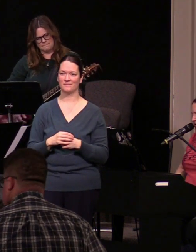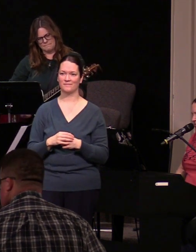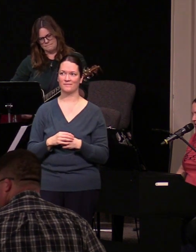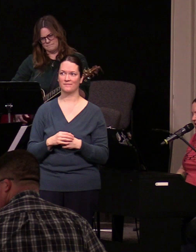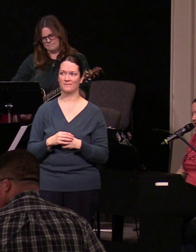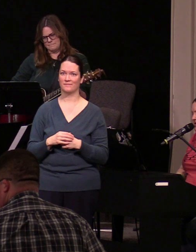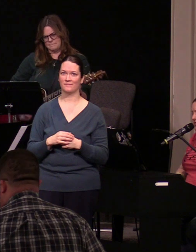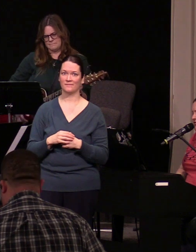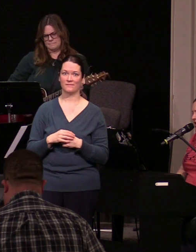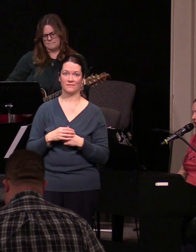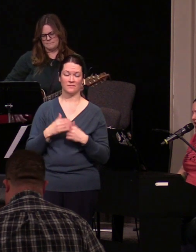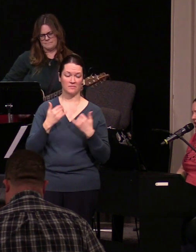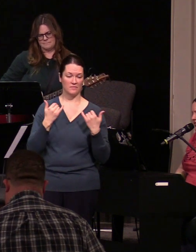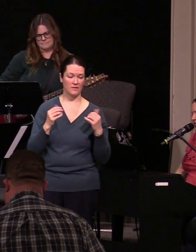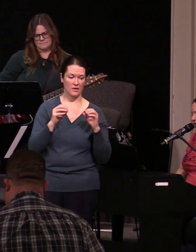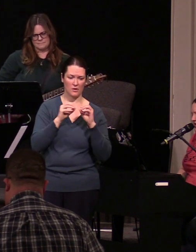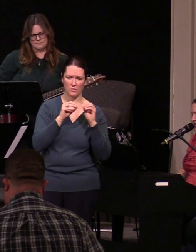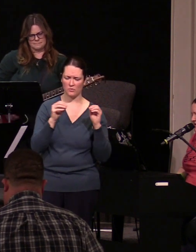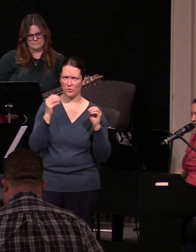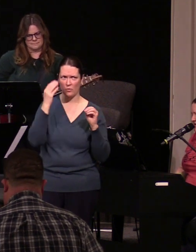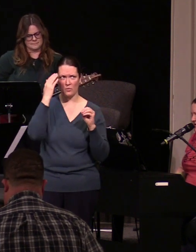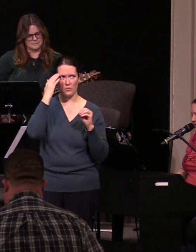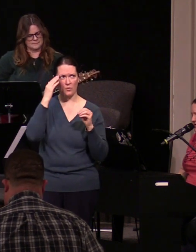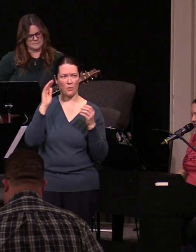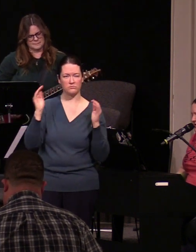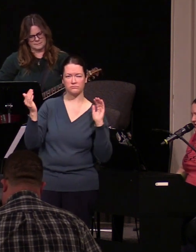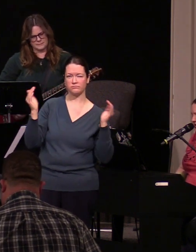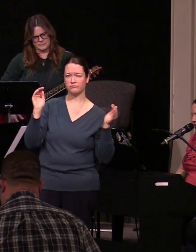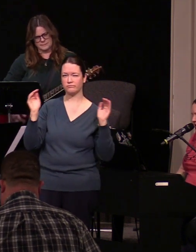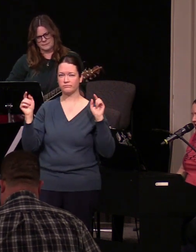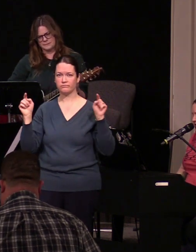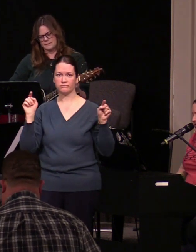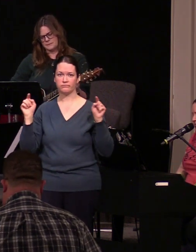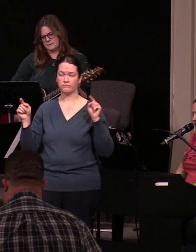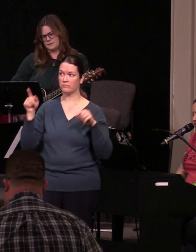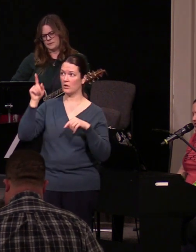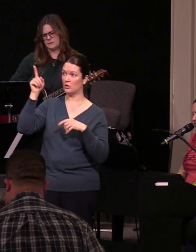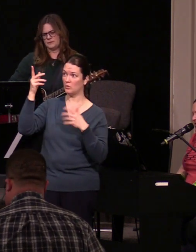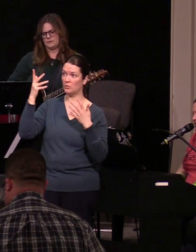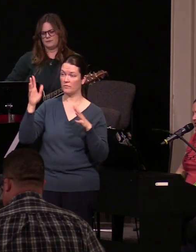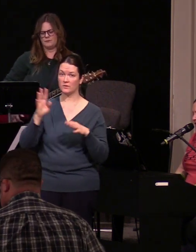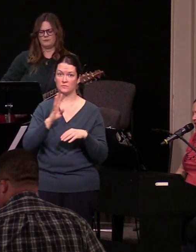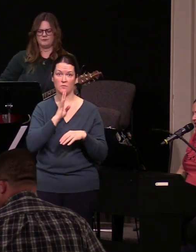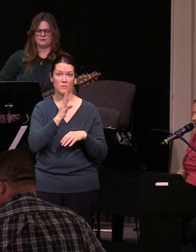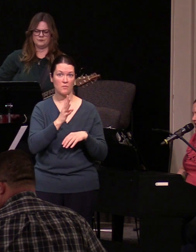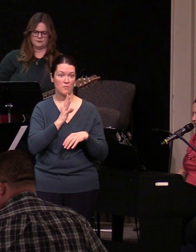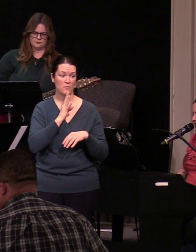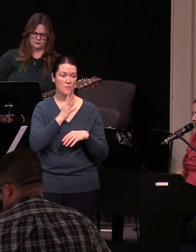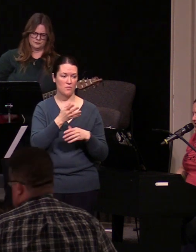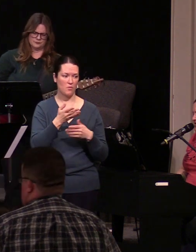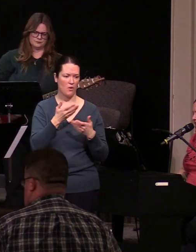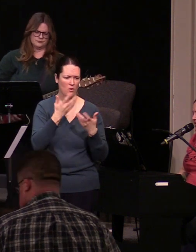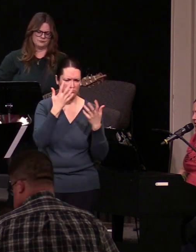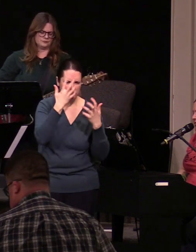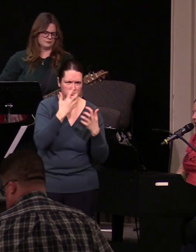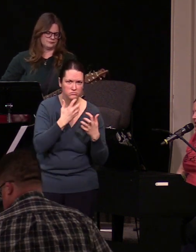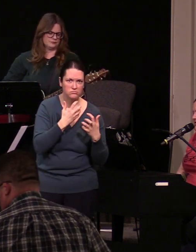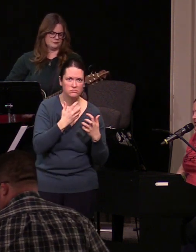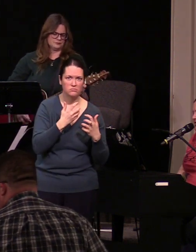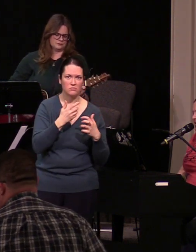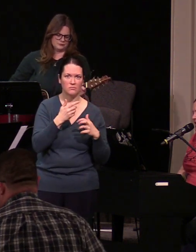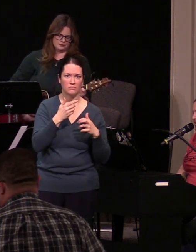with no point of reference, you spoke to the dark and fleshed out